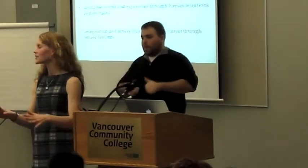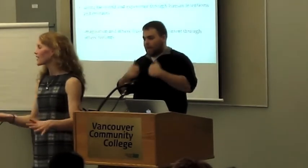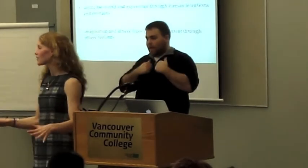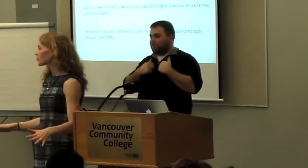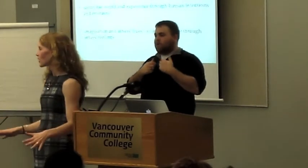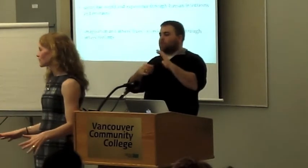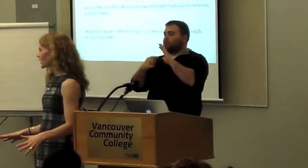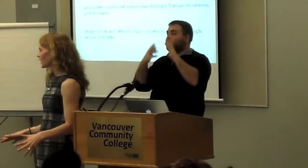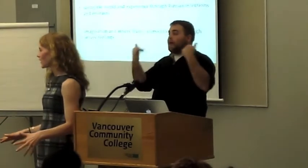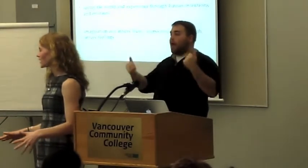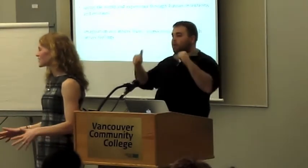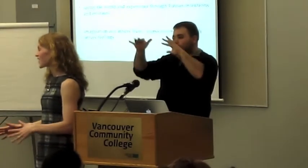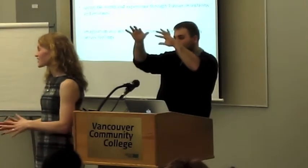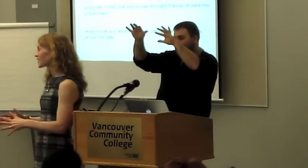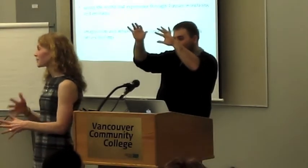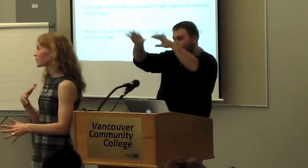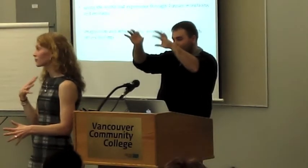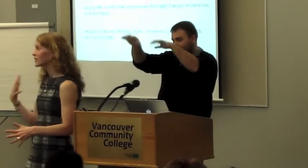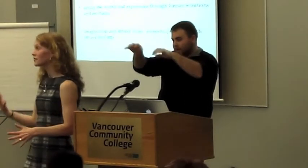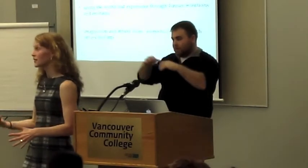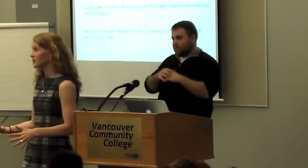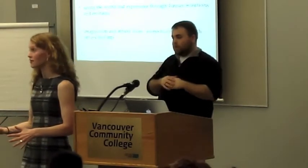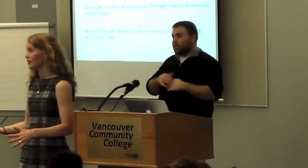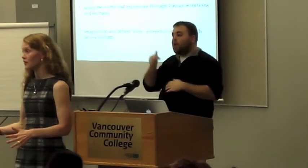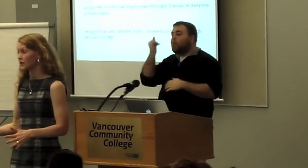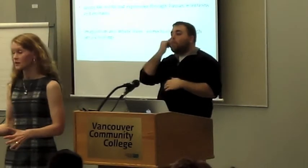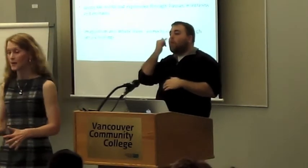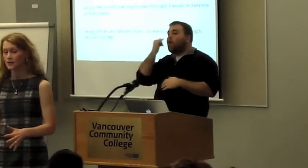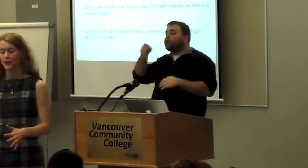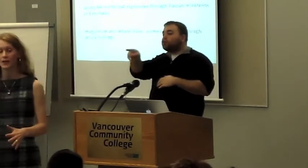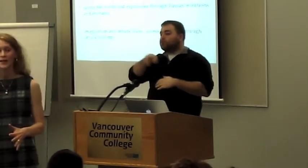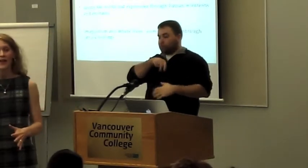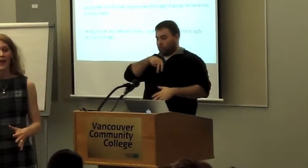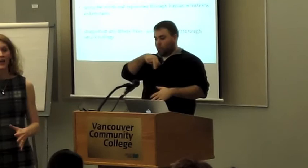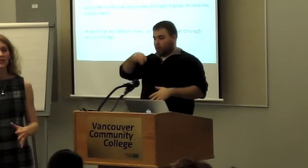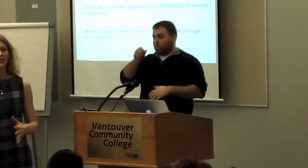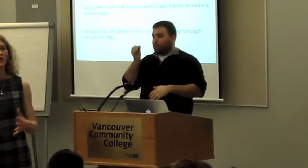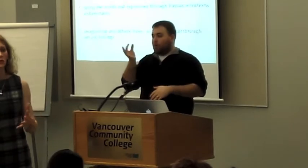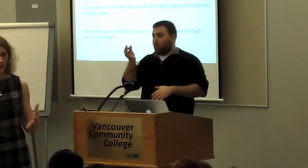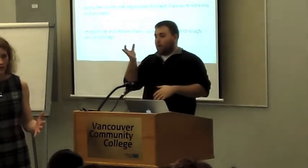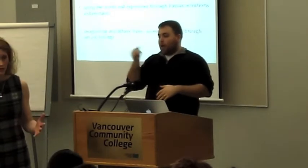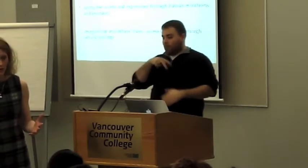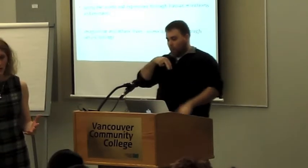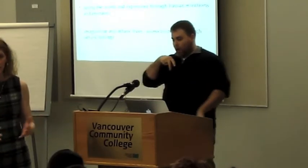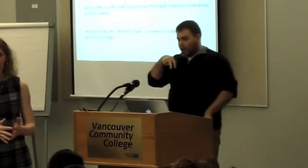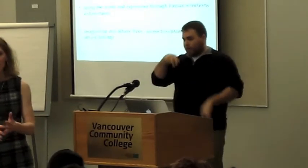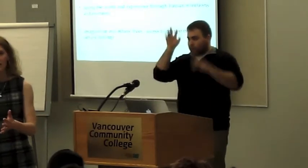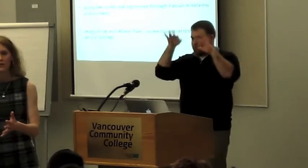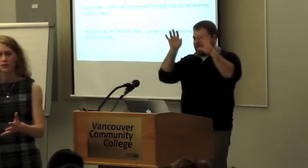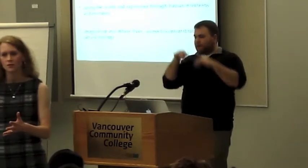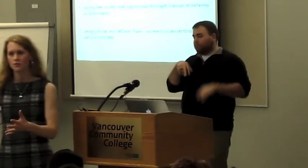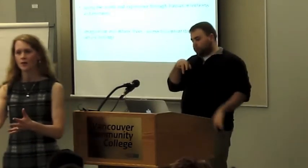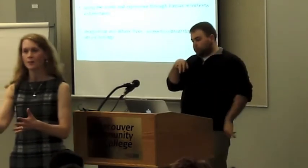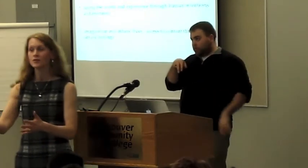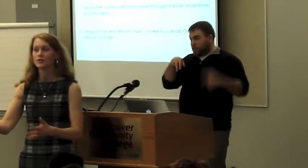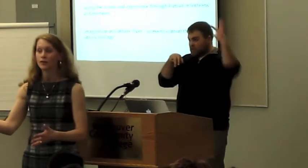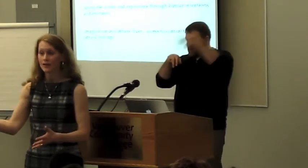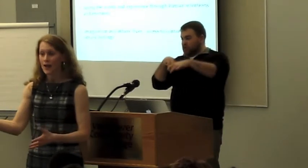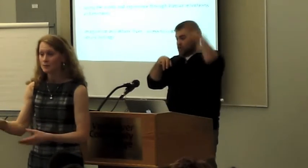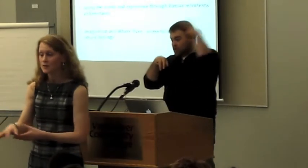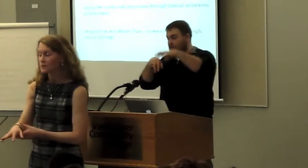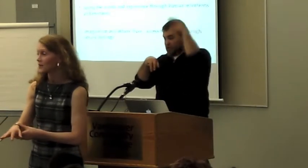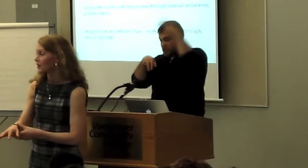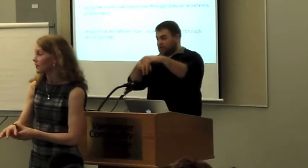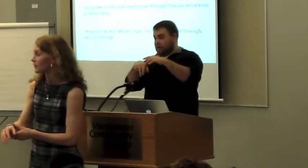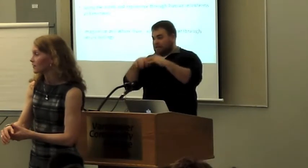you're walking down Broadway, and it's actually come on really, really strong. You weren't expecting it. And you're soaked. So you go into a bookstore